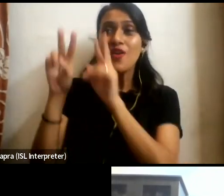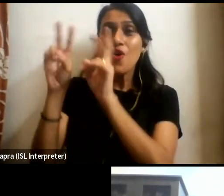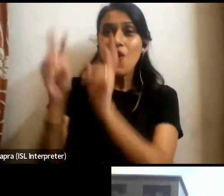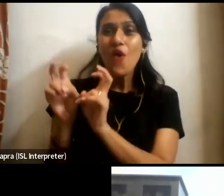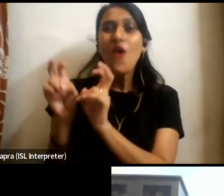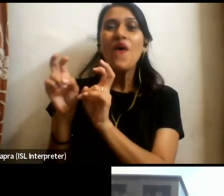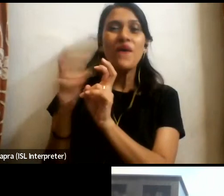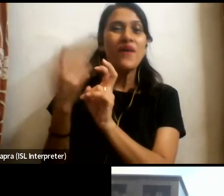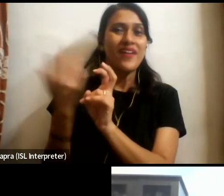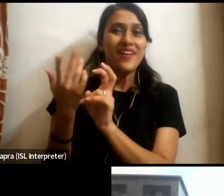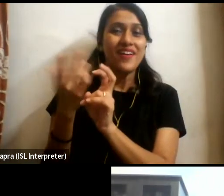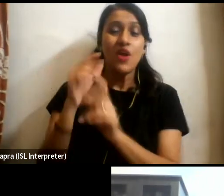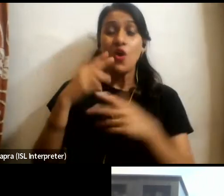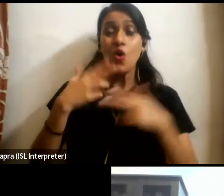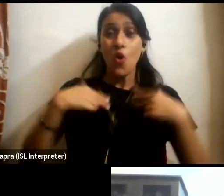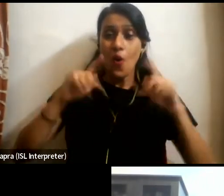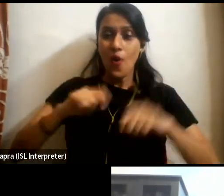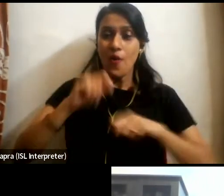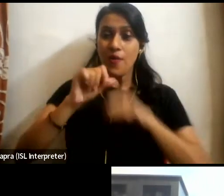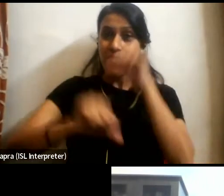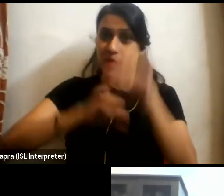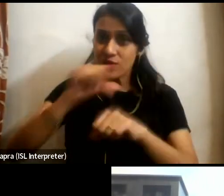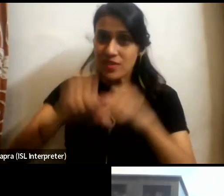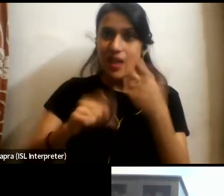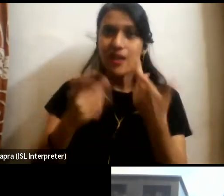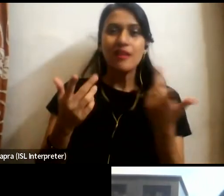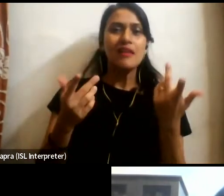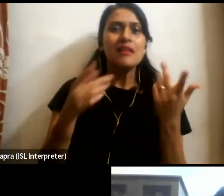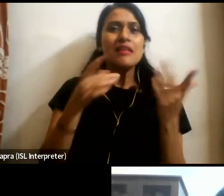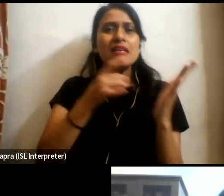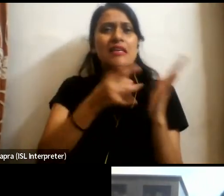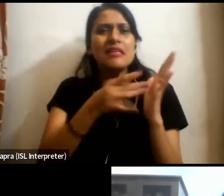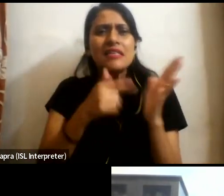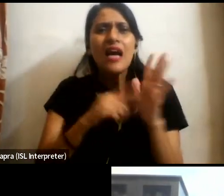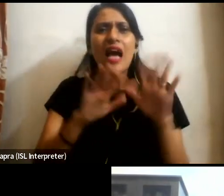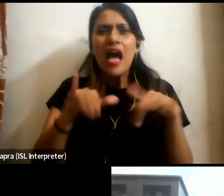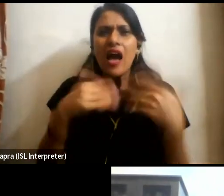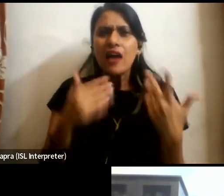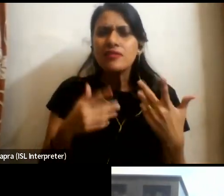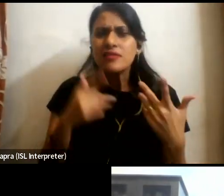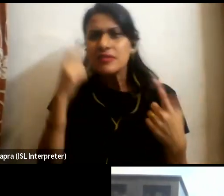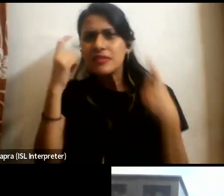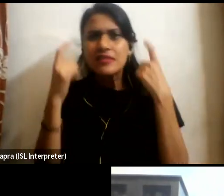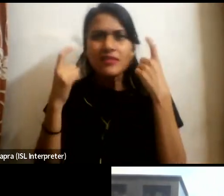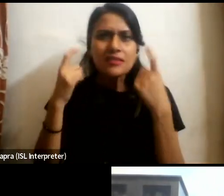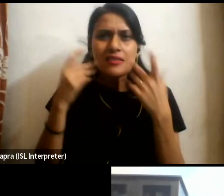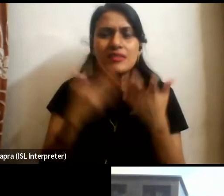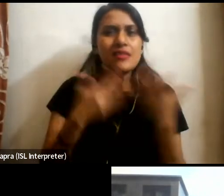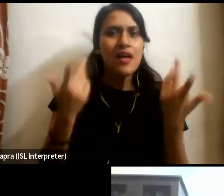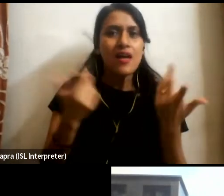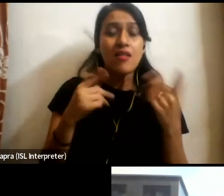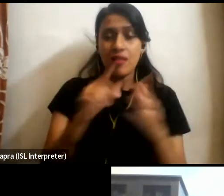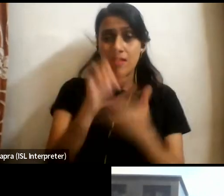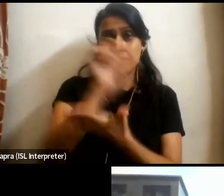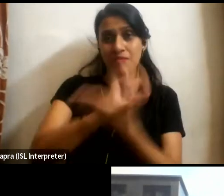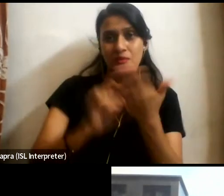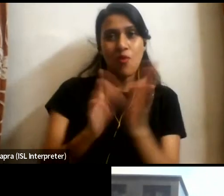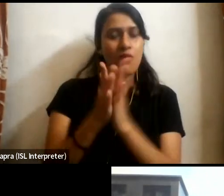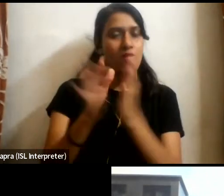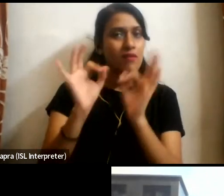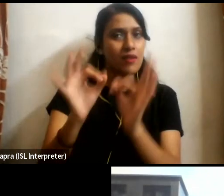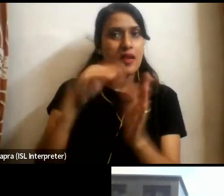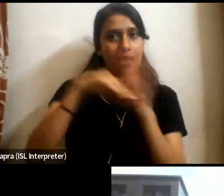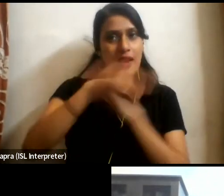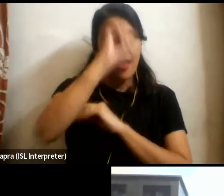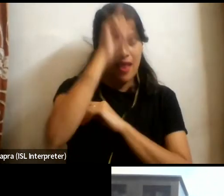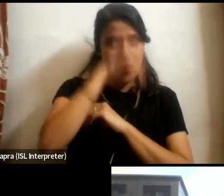mystification of court processes, the mystique associated with courts. There's actually very interesting literature, both in India and